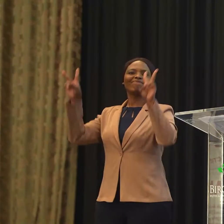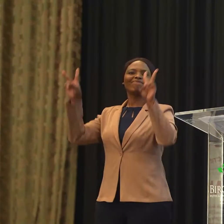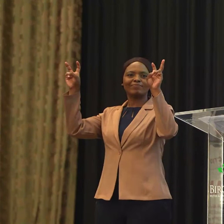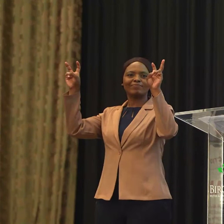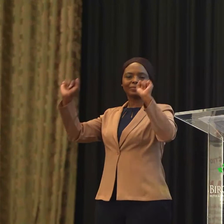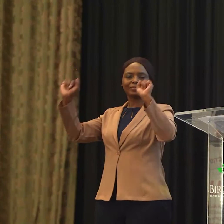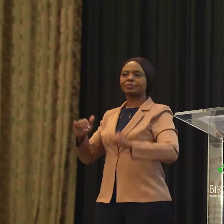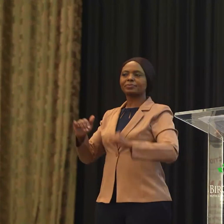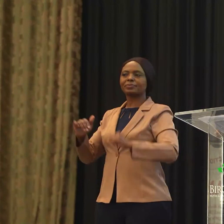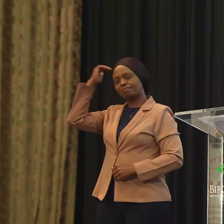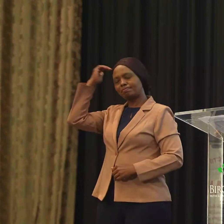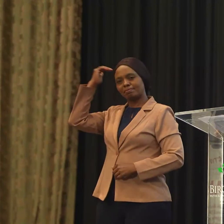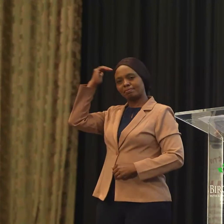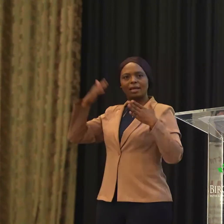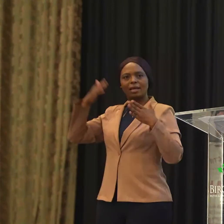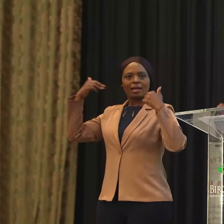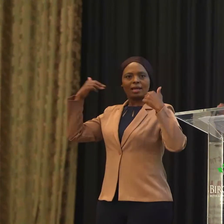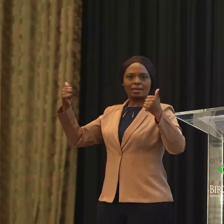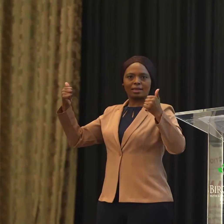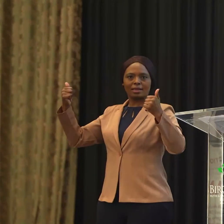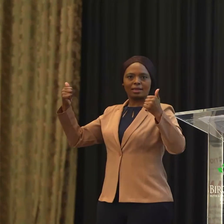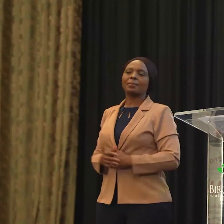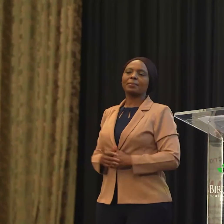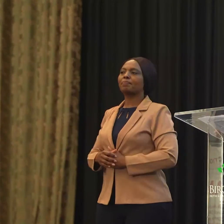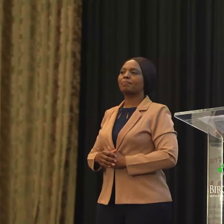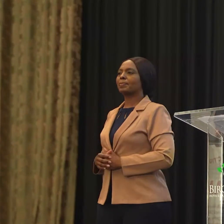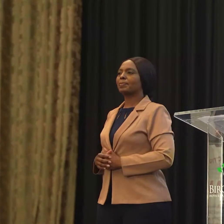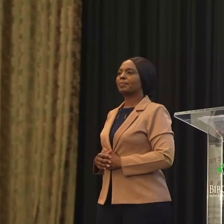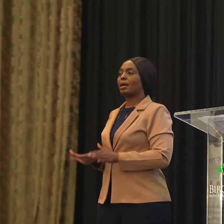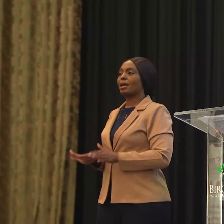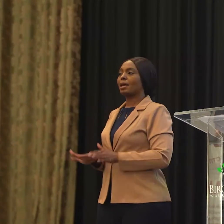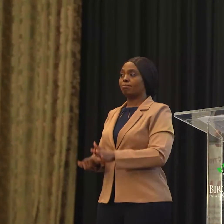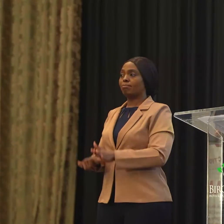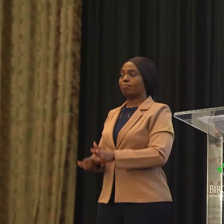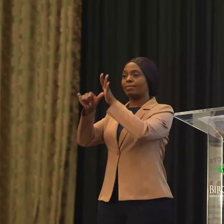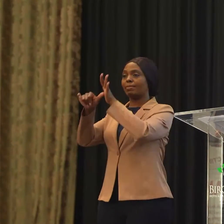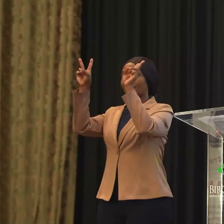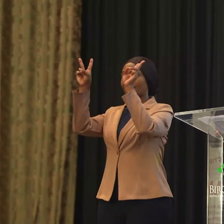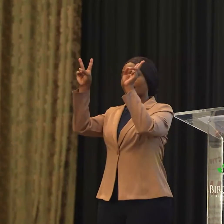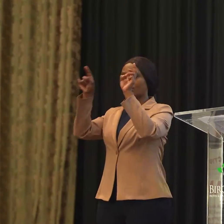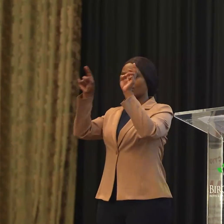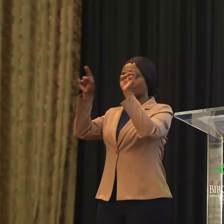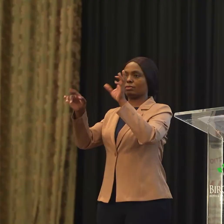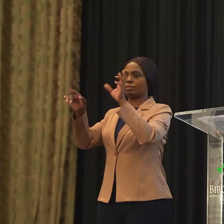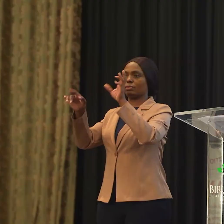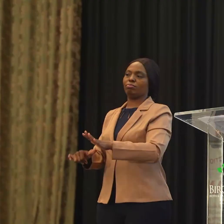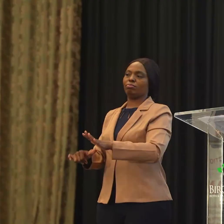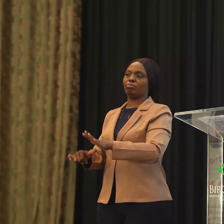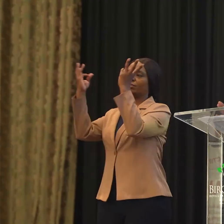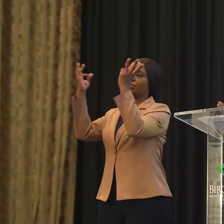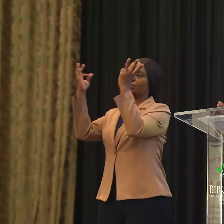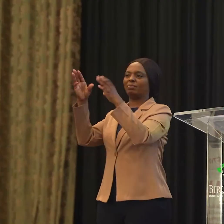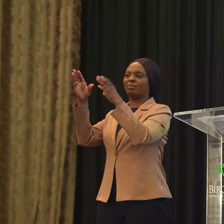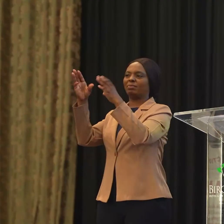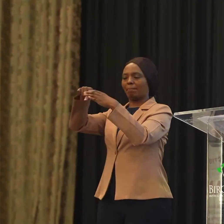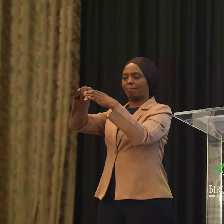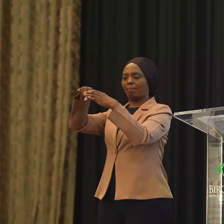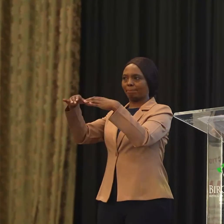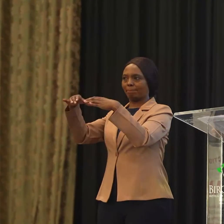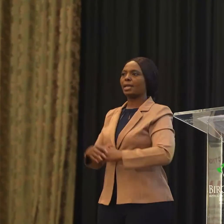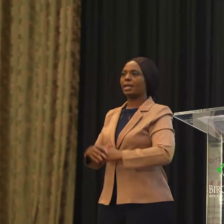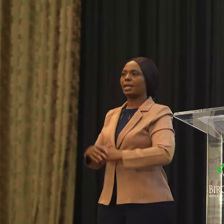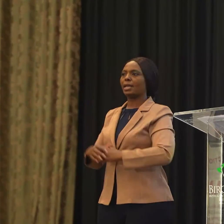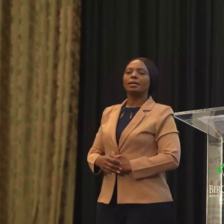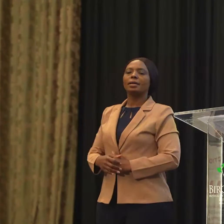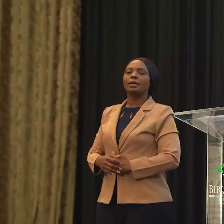mental health. So that's a key issue within the key population space. So I will